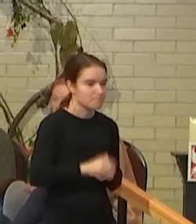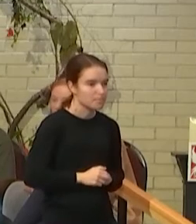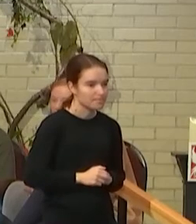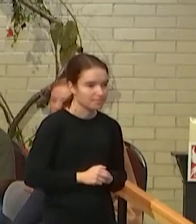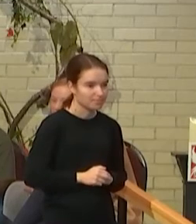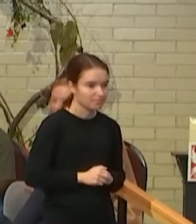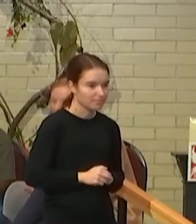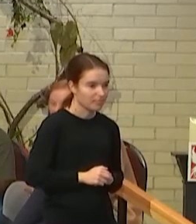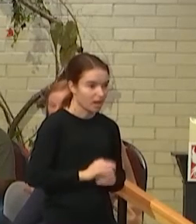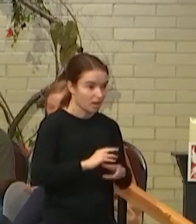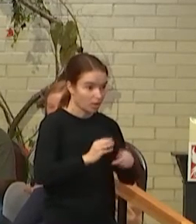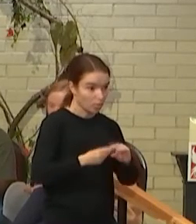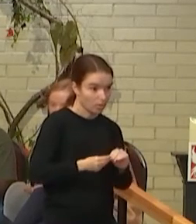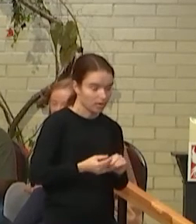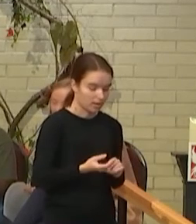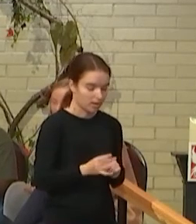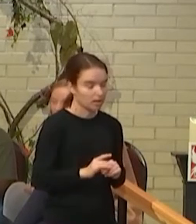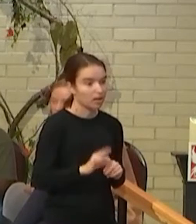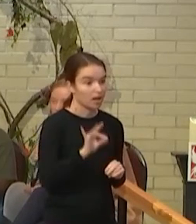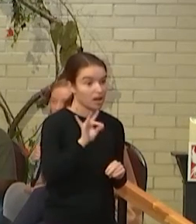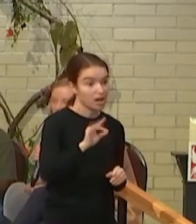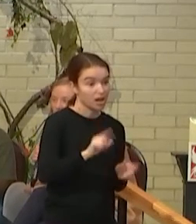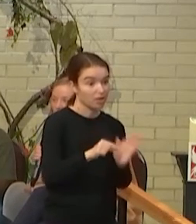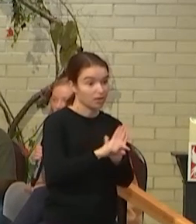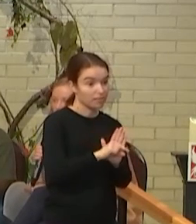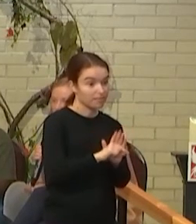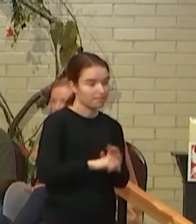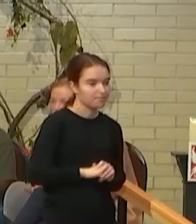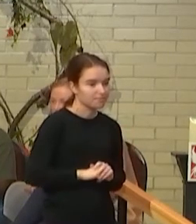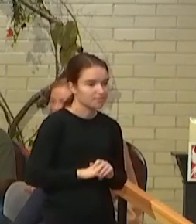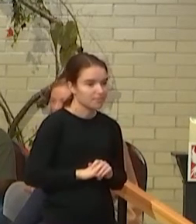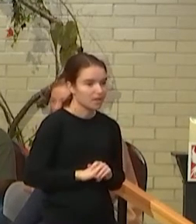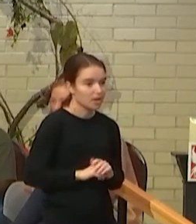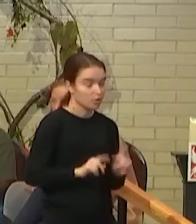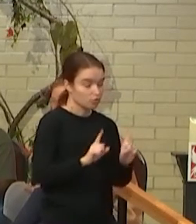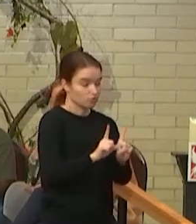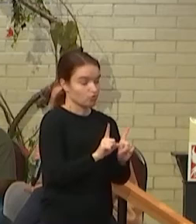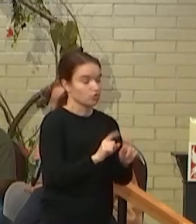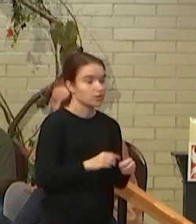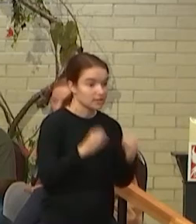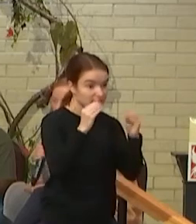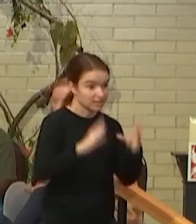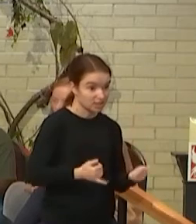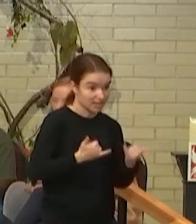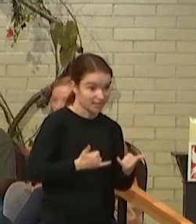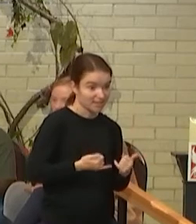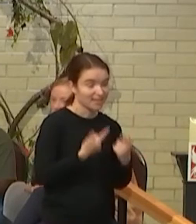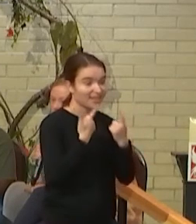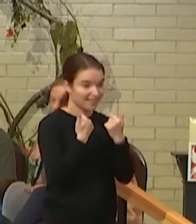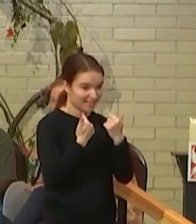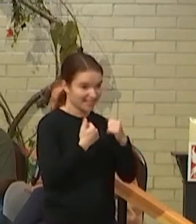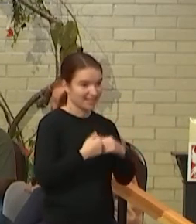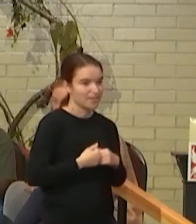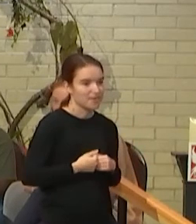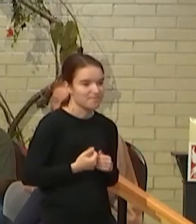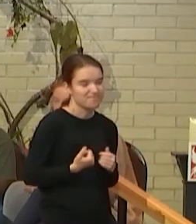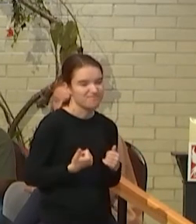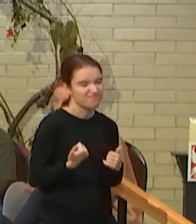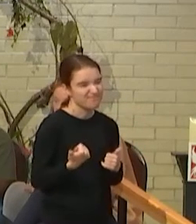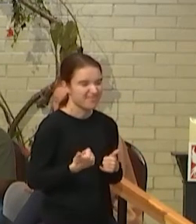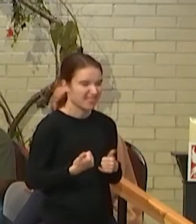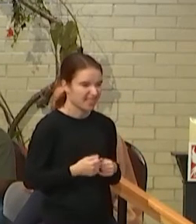a story that was in 8th grade. I'm really close with this teacher now, and like I laugh about it, but it really did bother